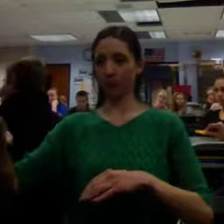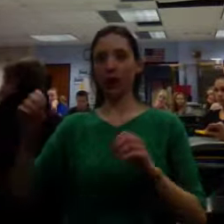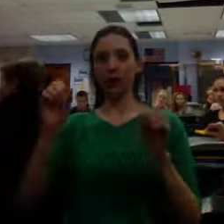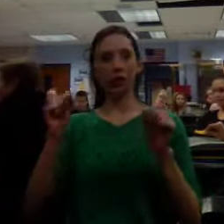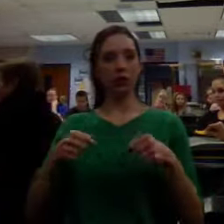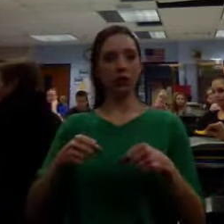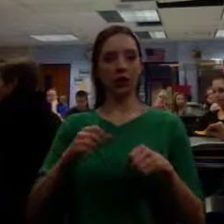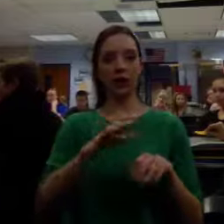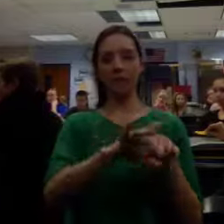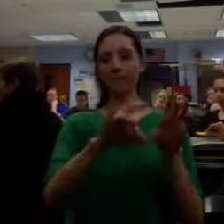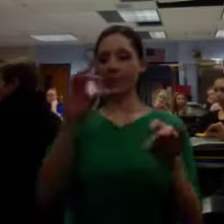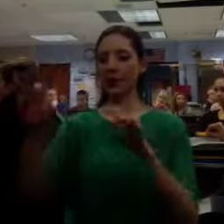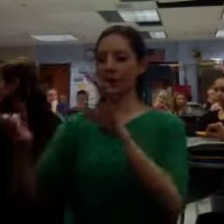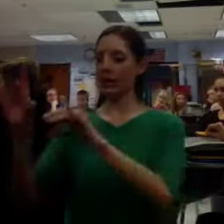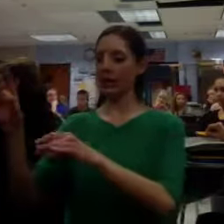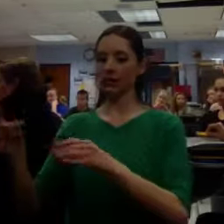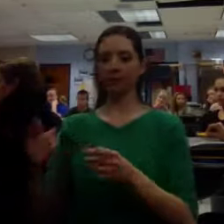salad if you want to eat a salad that day.